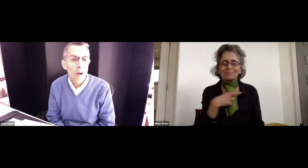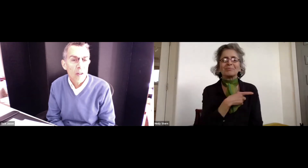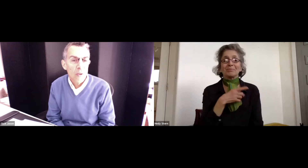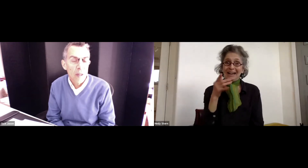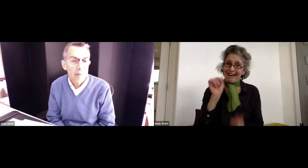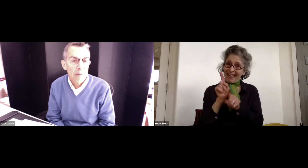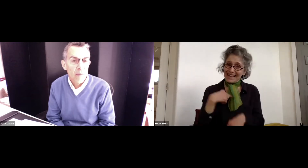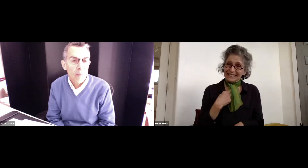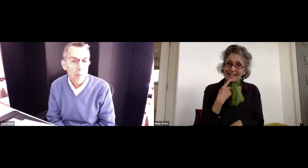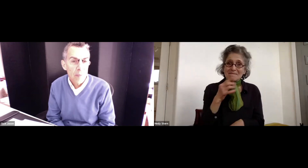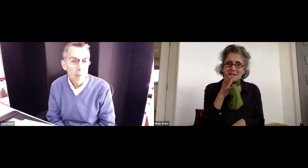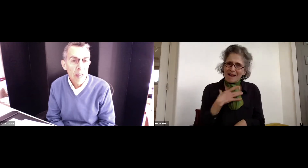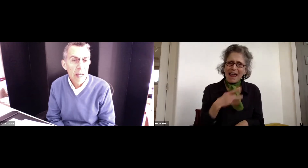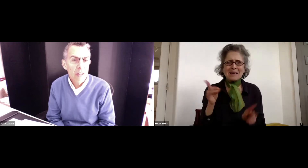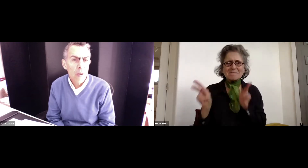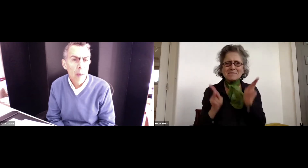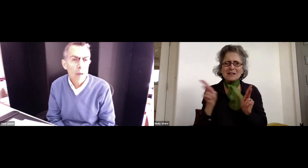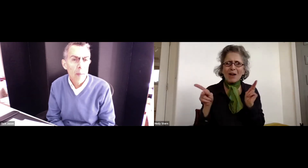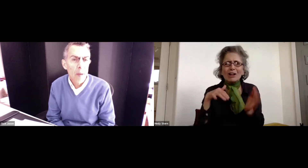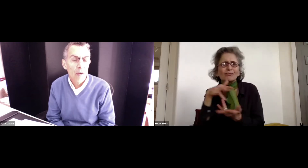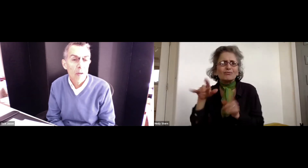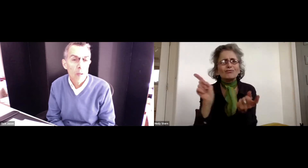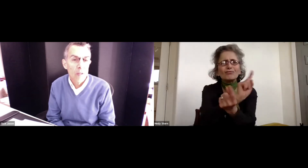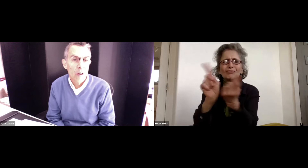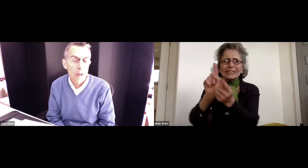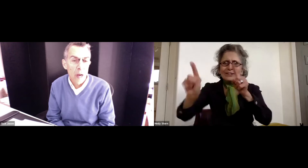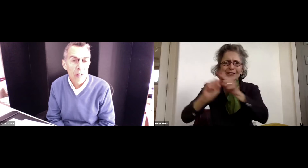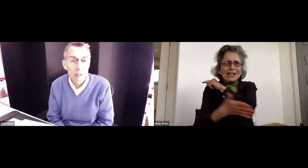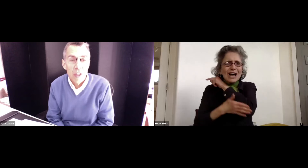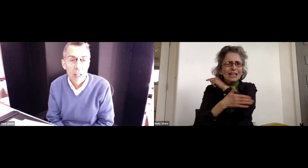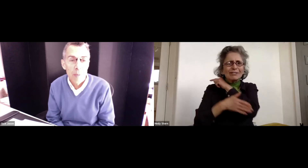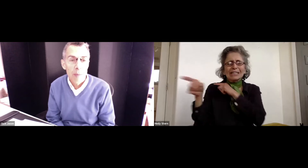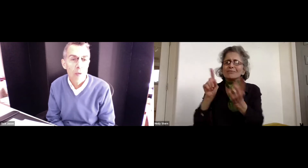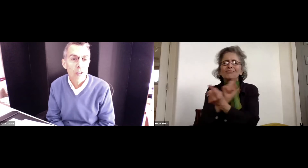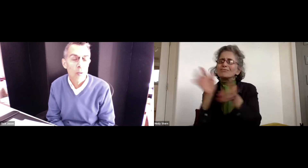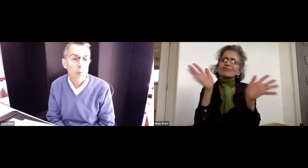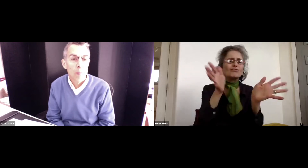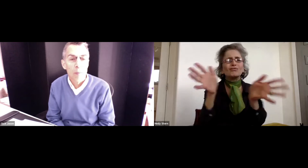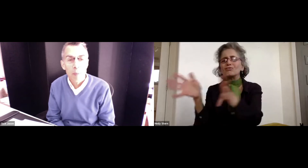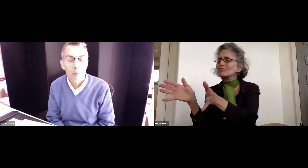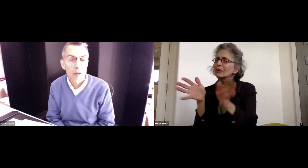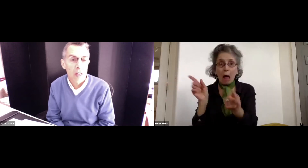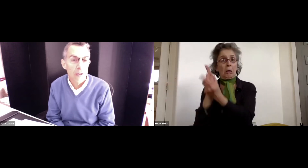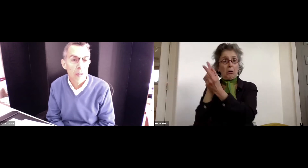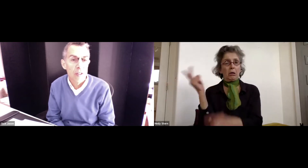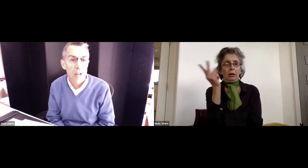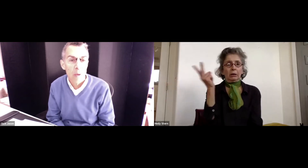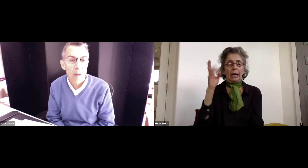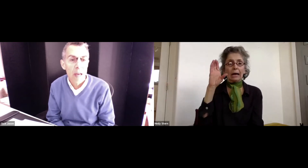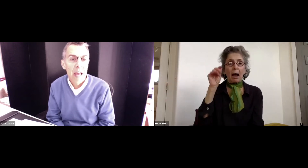Austria. And it just so happened that my mother was very gregarious and she liked people and she would meet people from other countries and chat with them. And it so